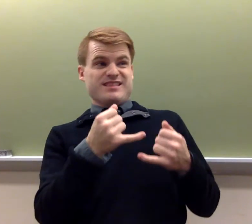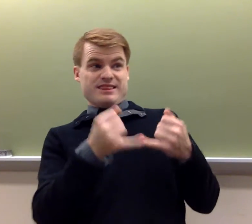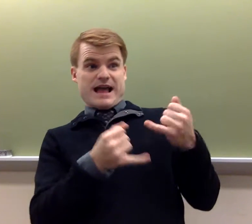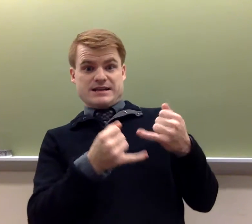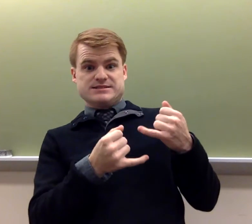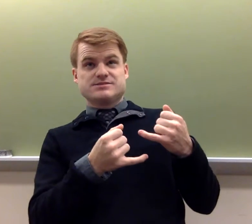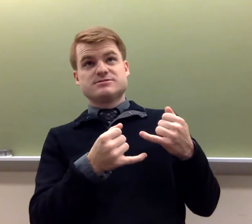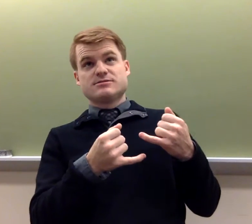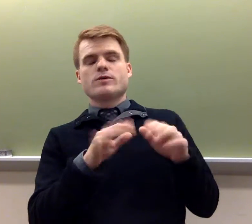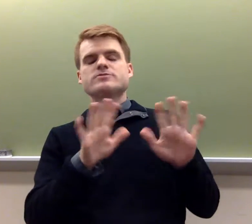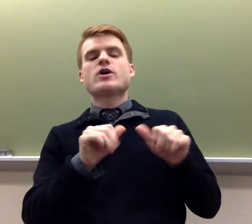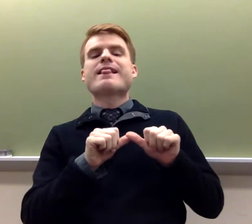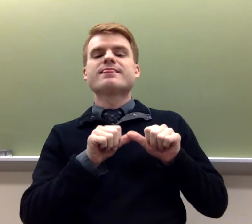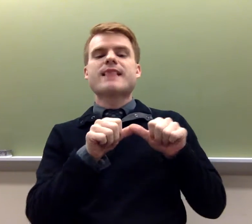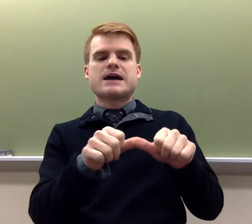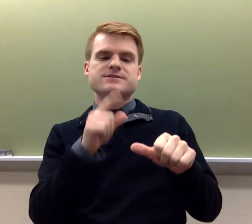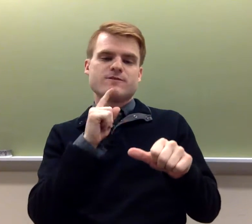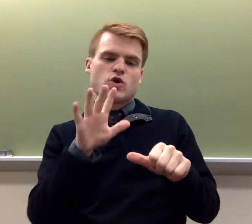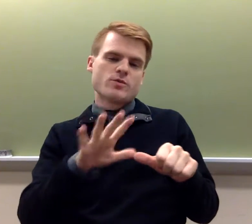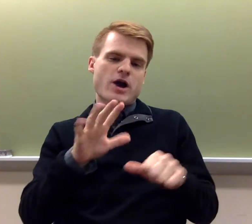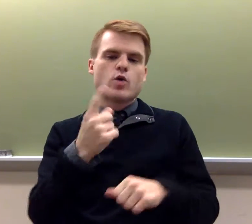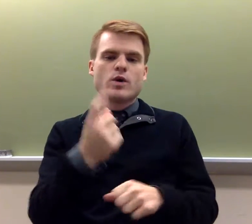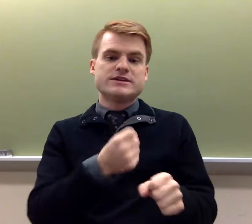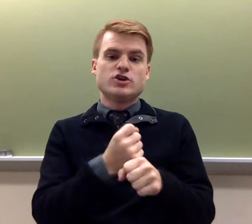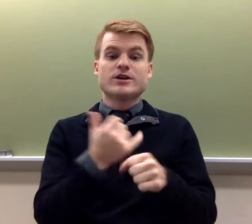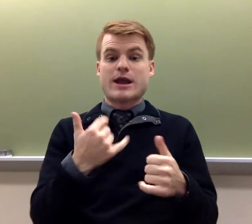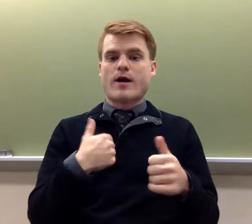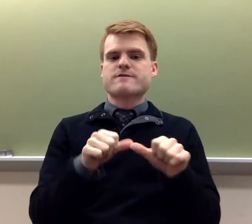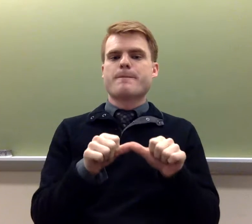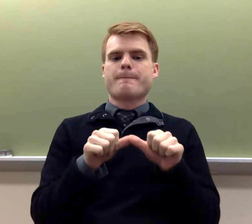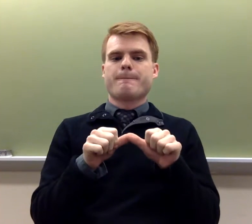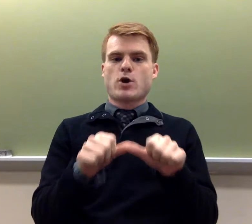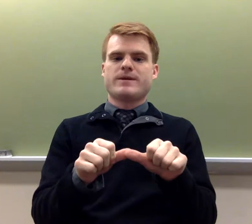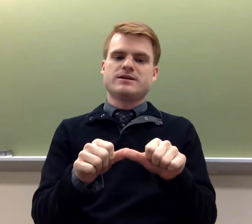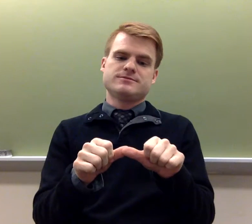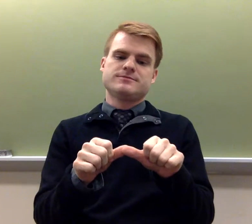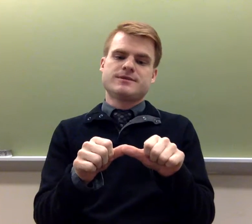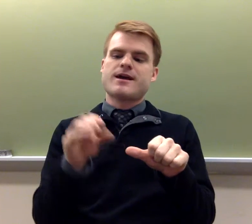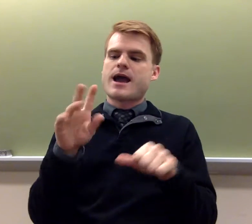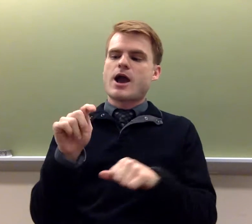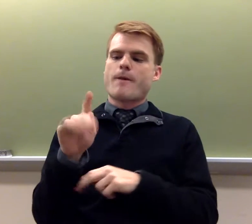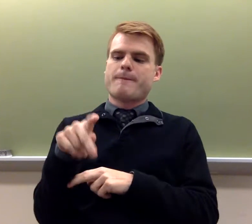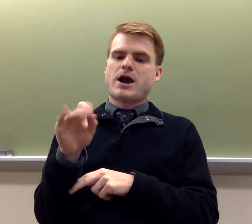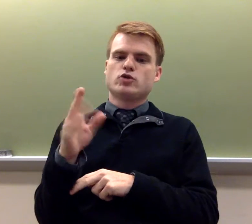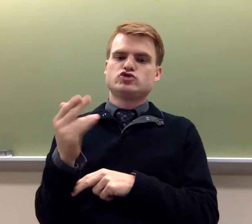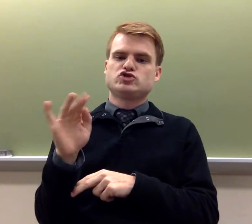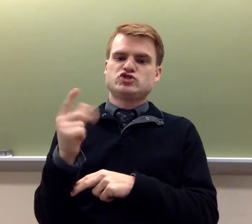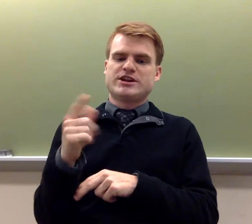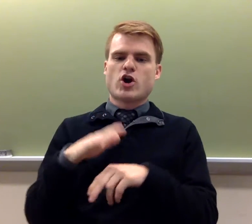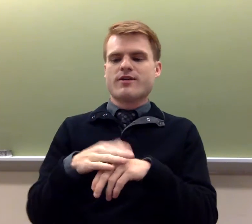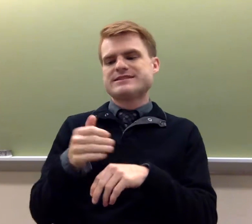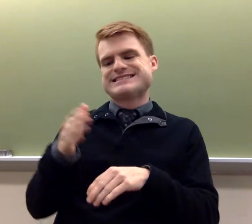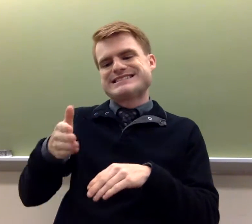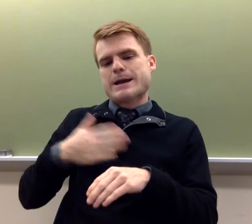year. Now I've got a permanent outpouching on the side of that inner tube, on the side of that organ. That would be tantamount